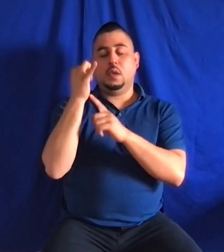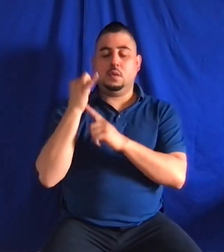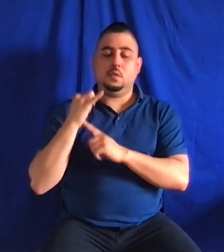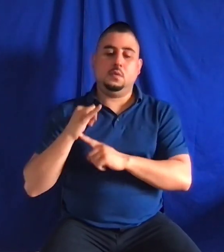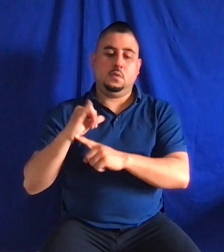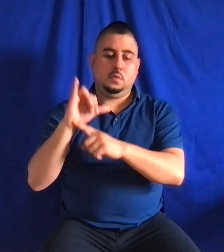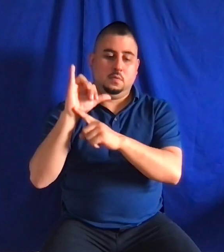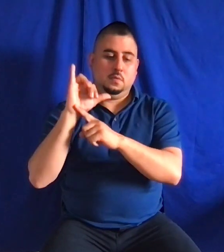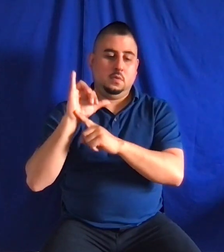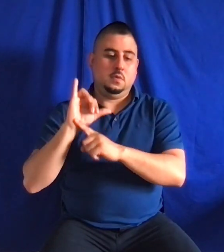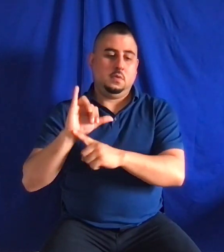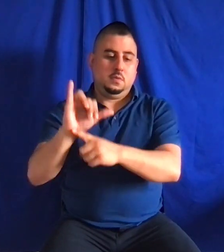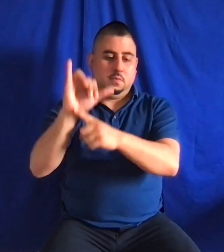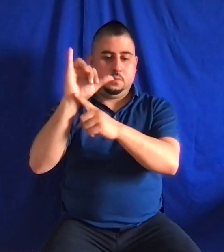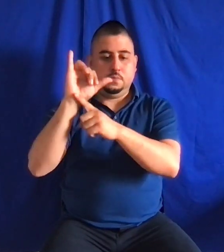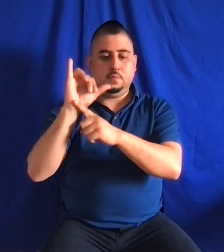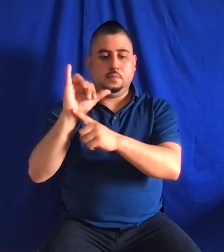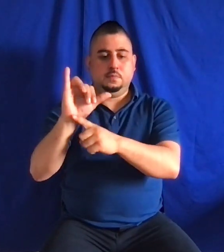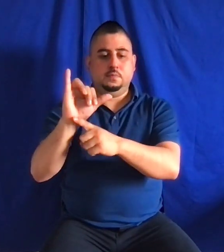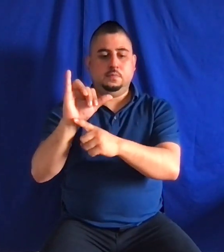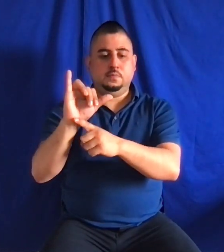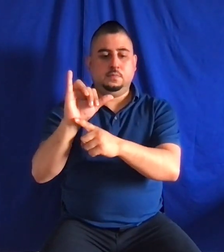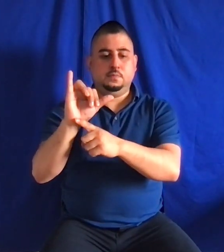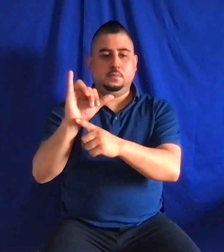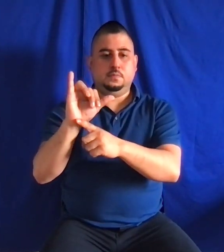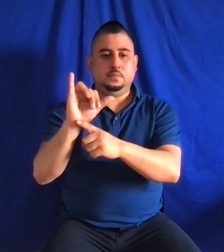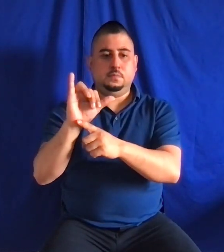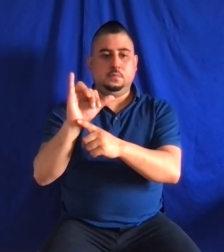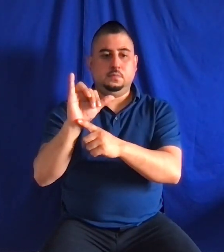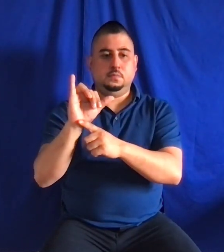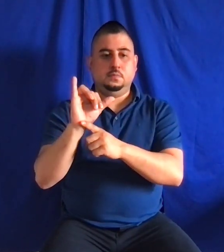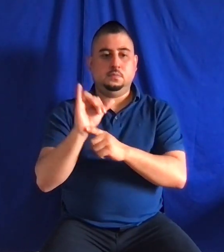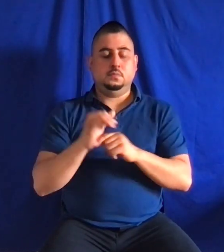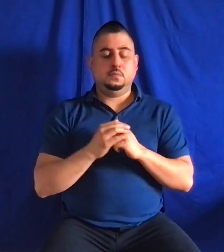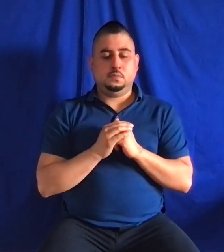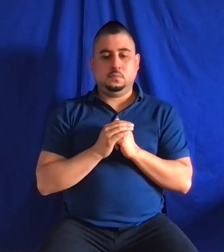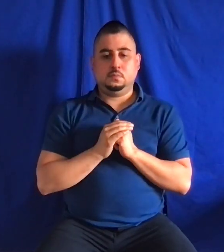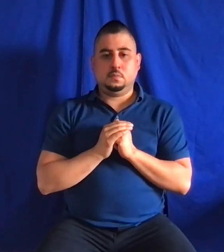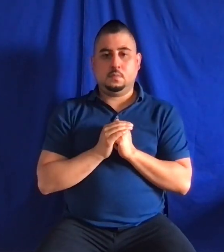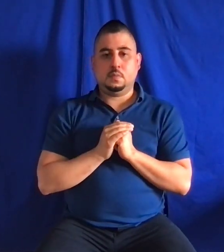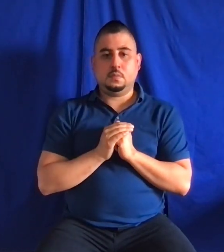forever and ever.